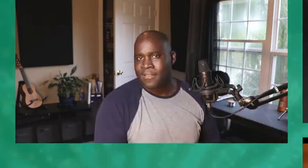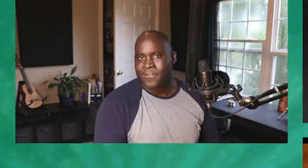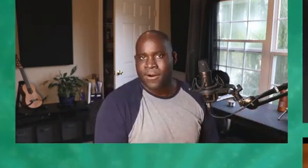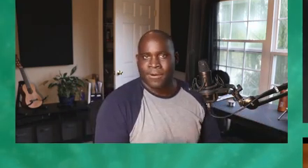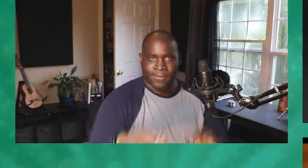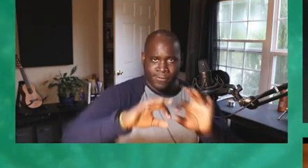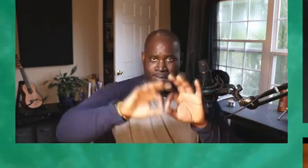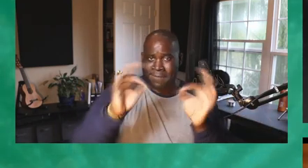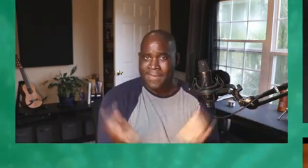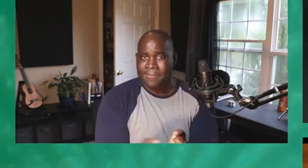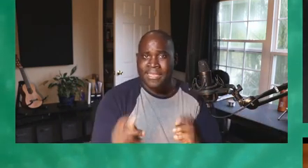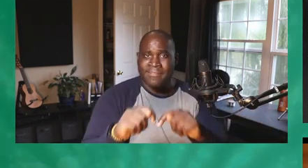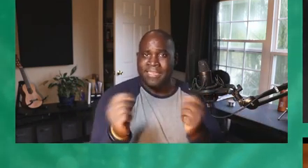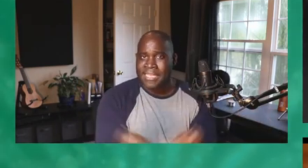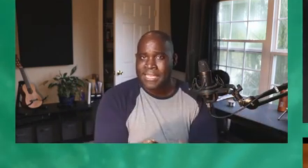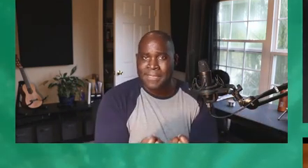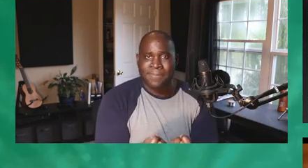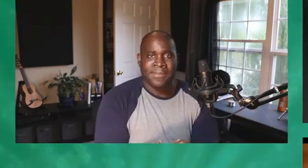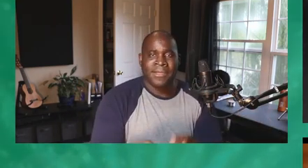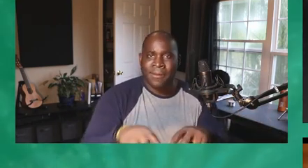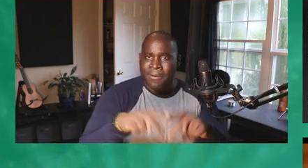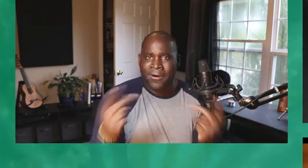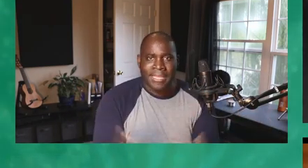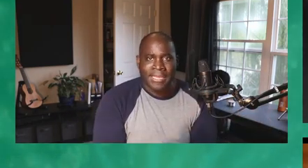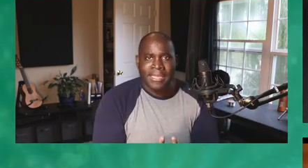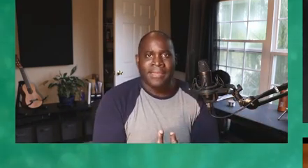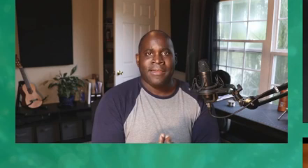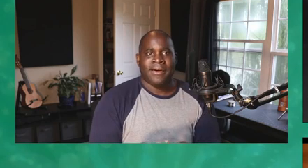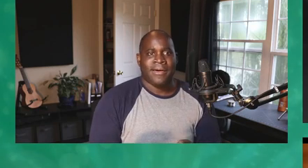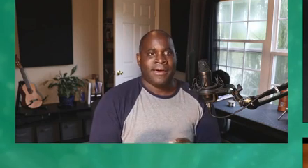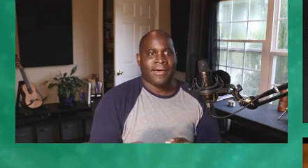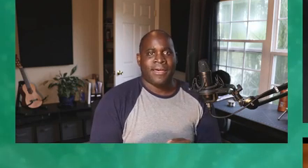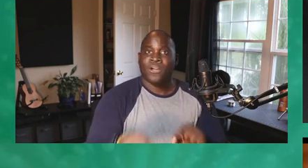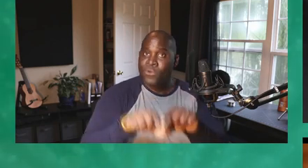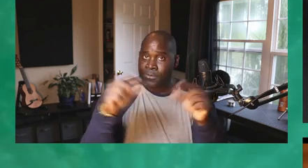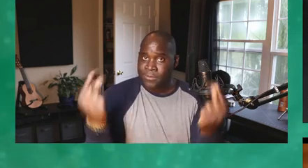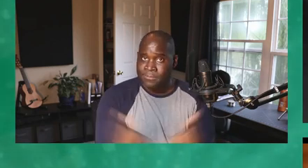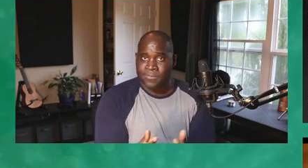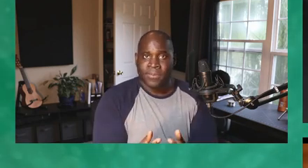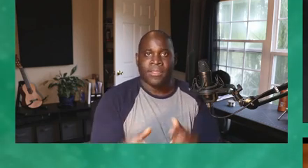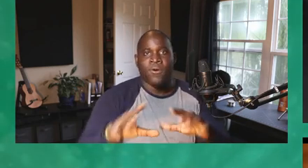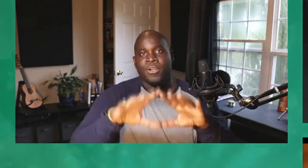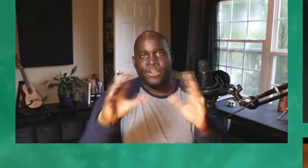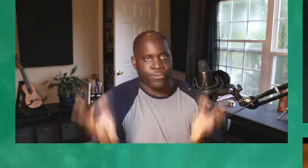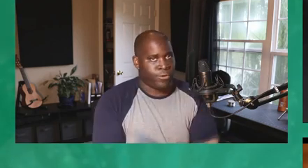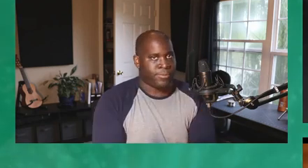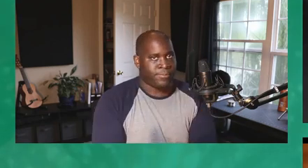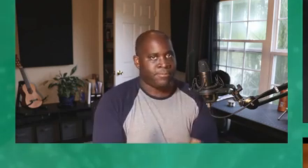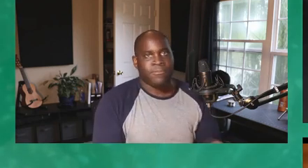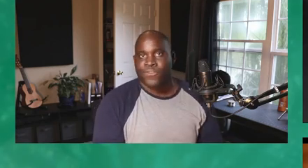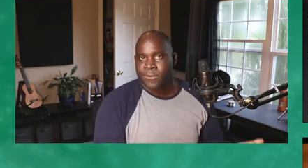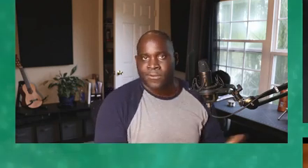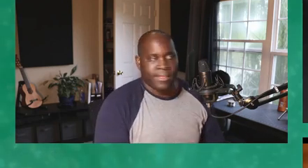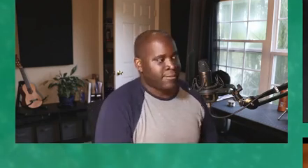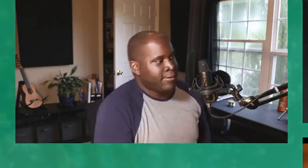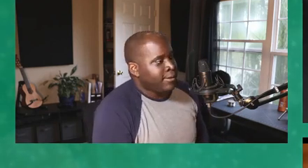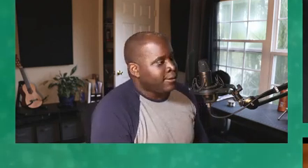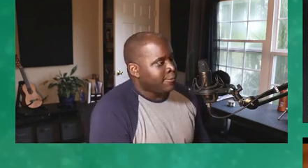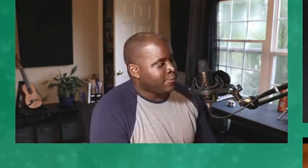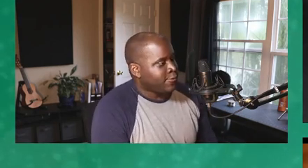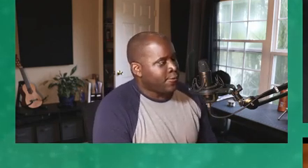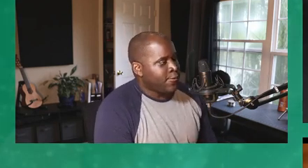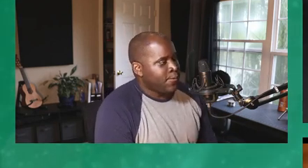letter that they start with. So like family, team, party, group. Or you can do group, general